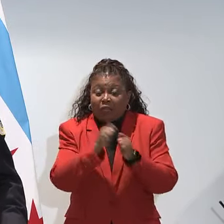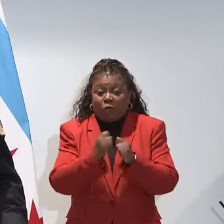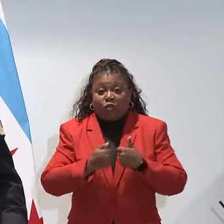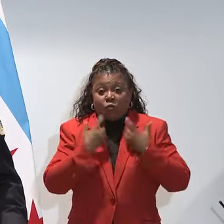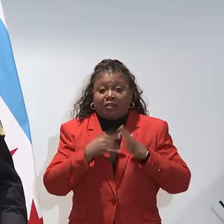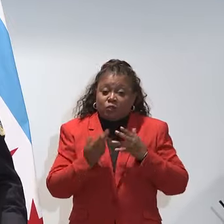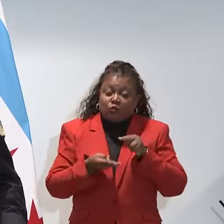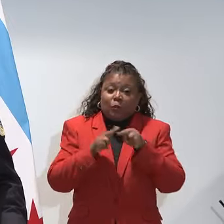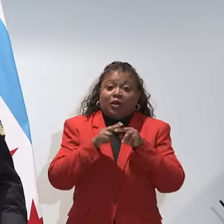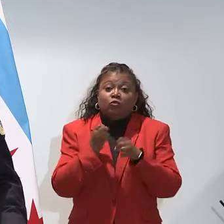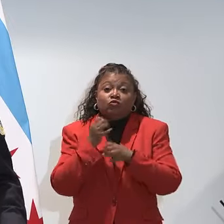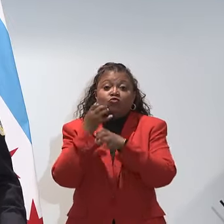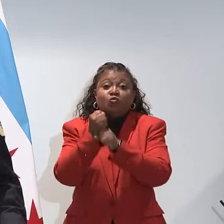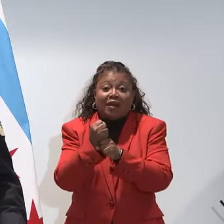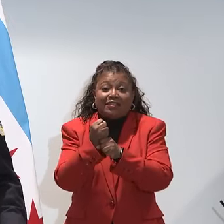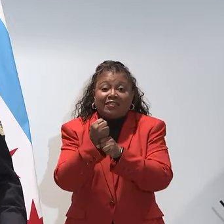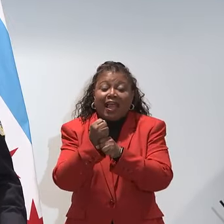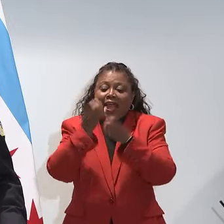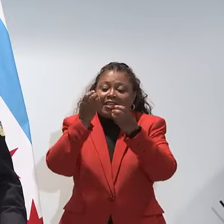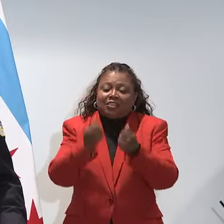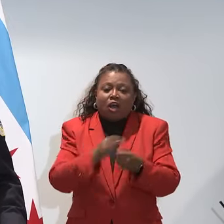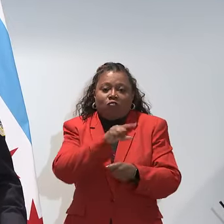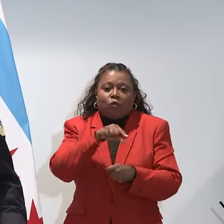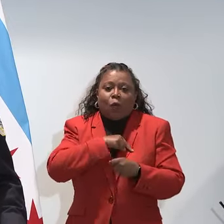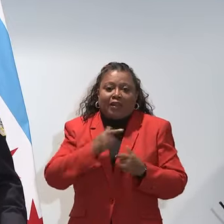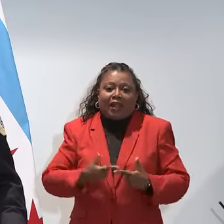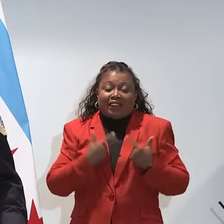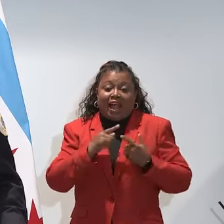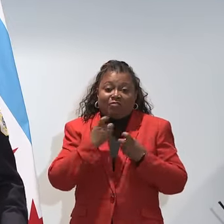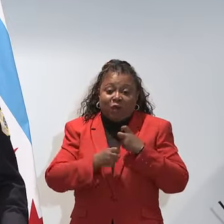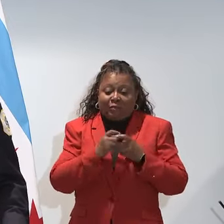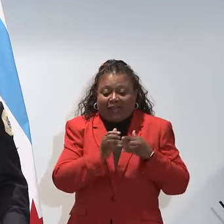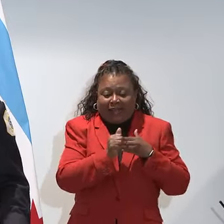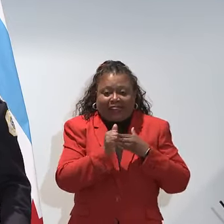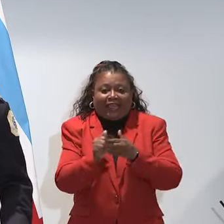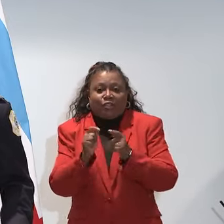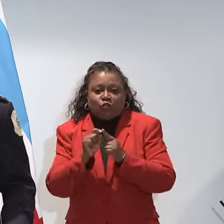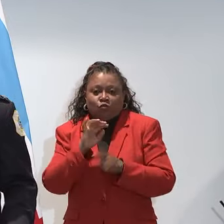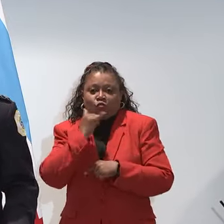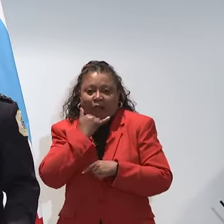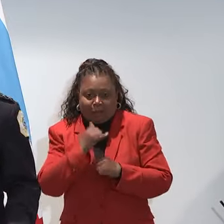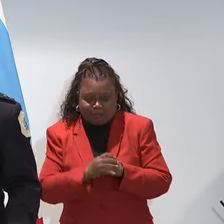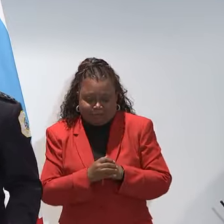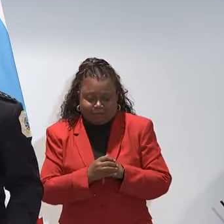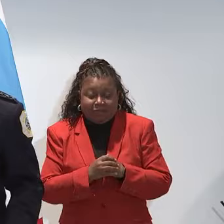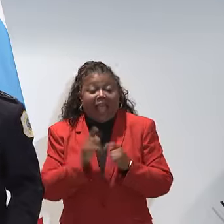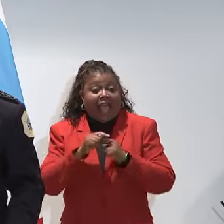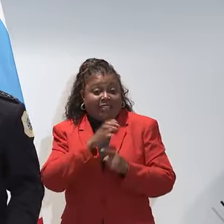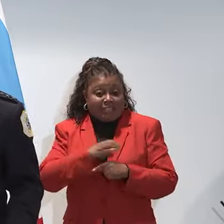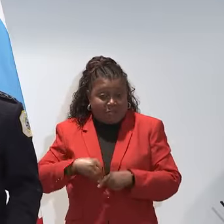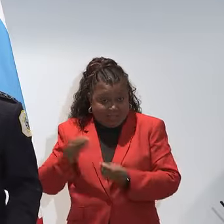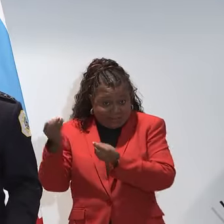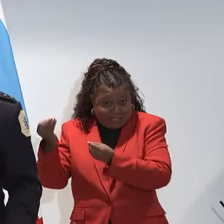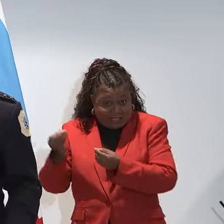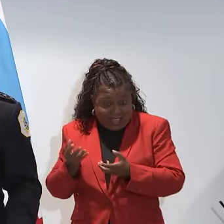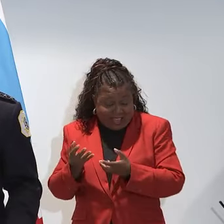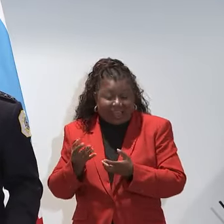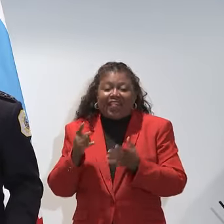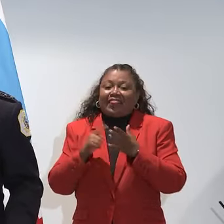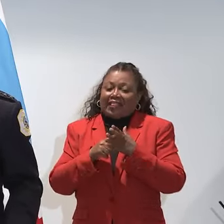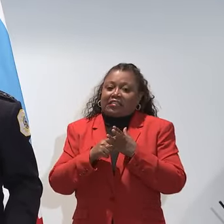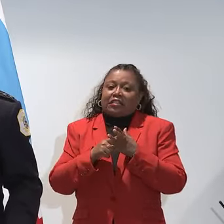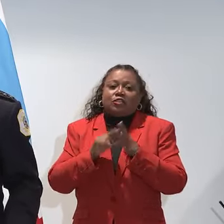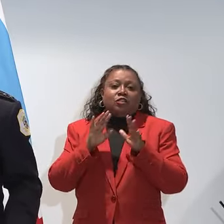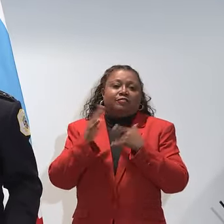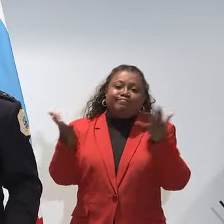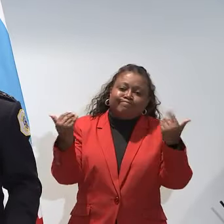residents to build trust and solve quality of life problems that can lead to crime. As the mayor said, this is an